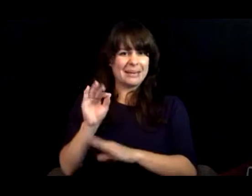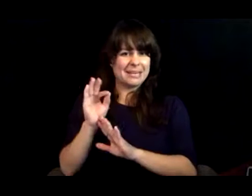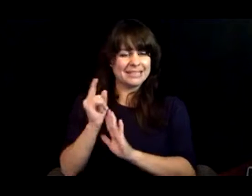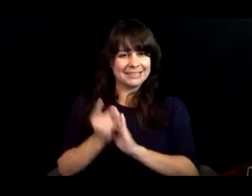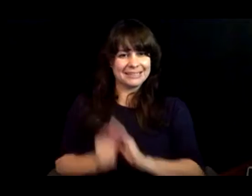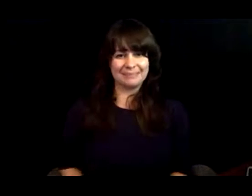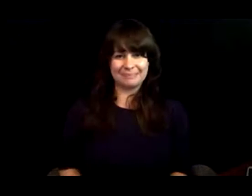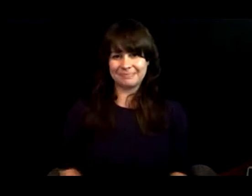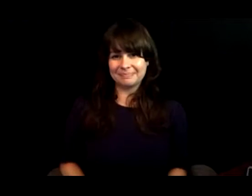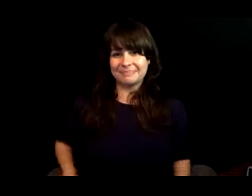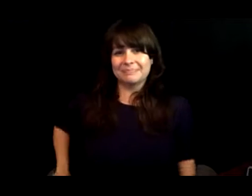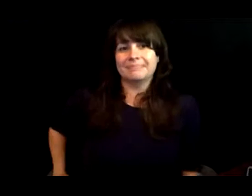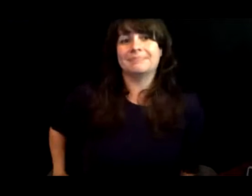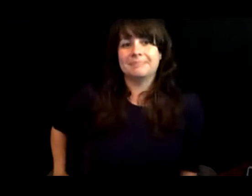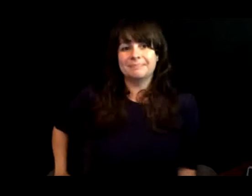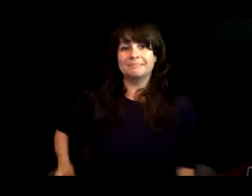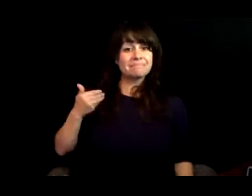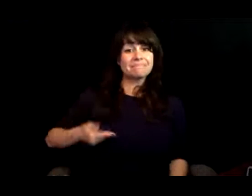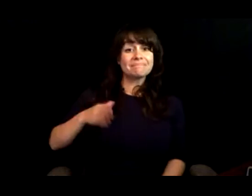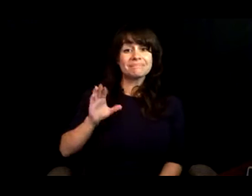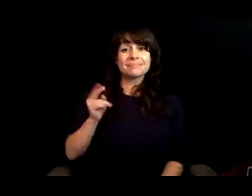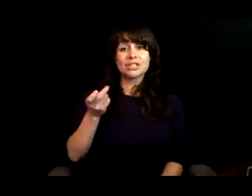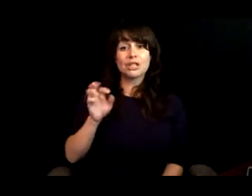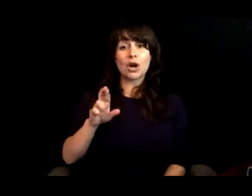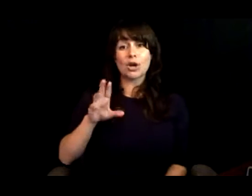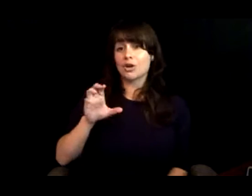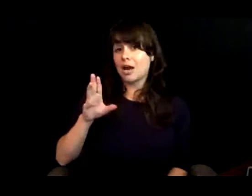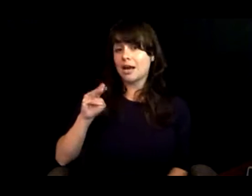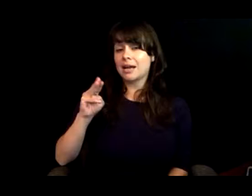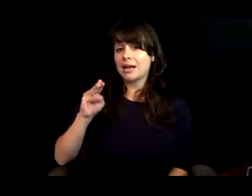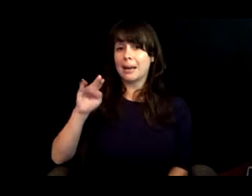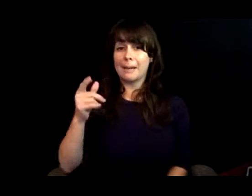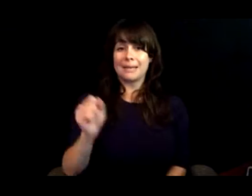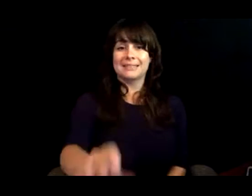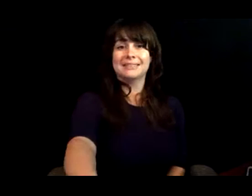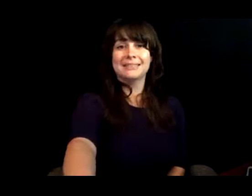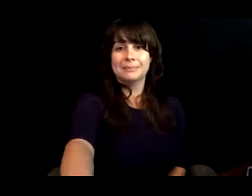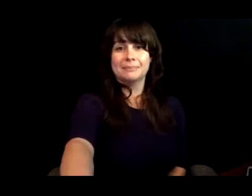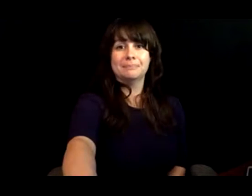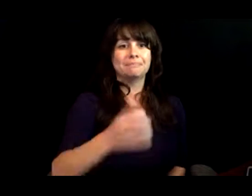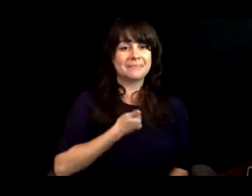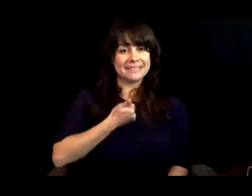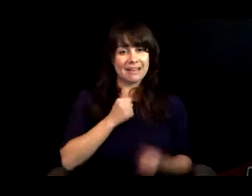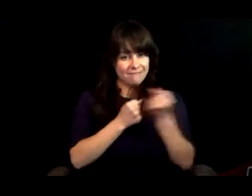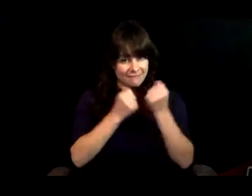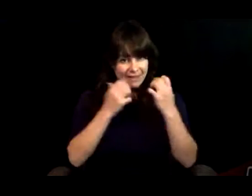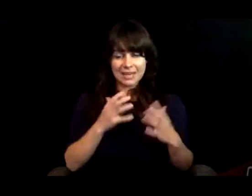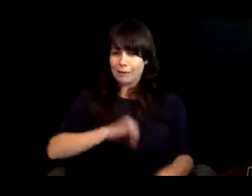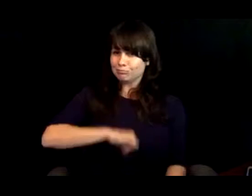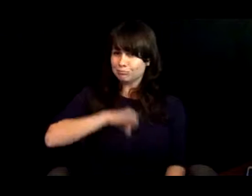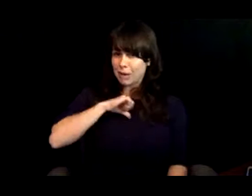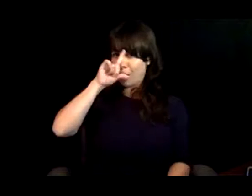My name is Connor Cummings. I am a self-advocate and proud to be autistic. Please remember, this